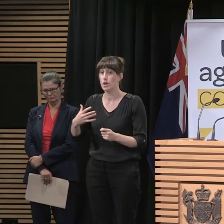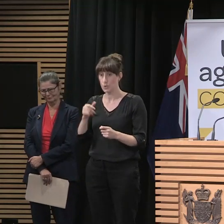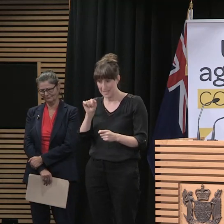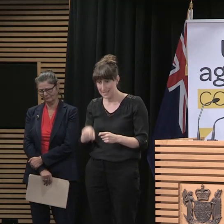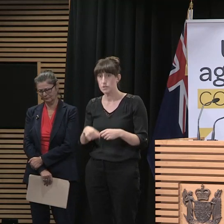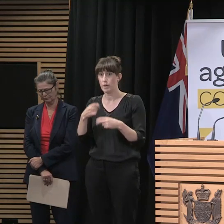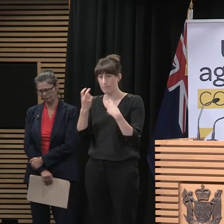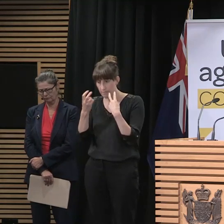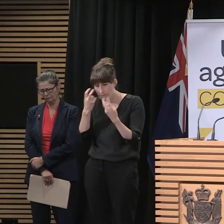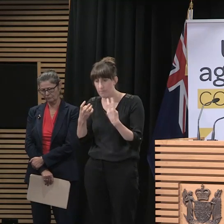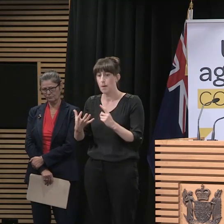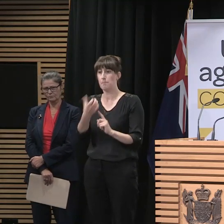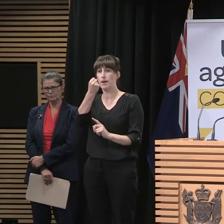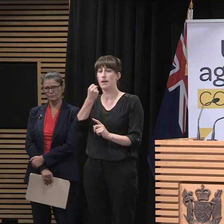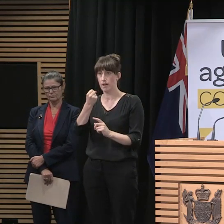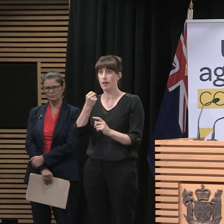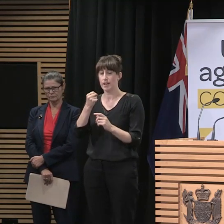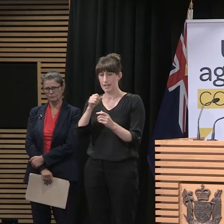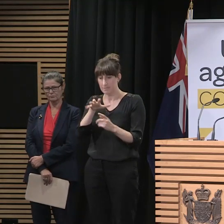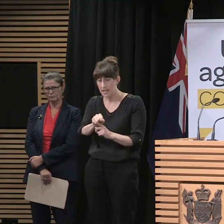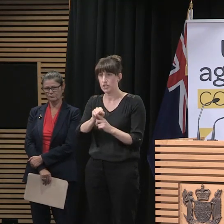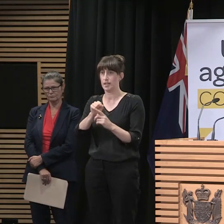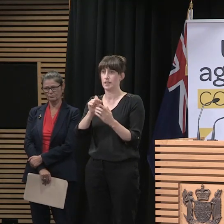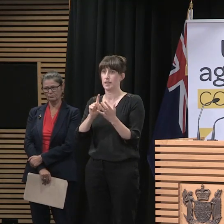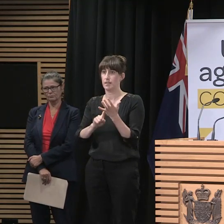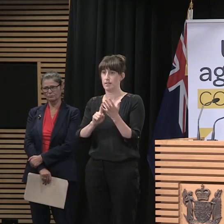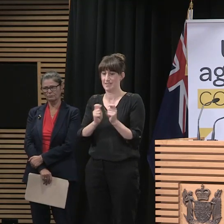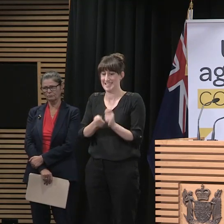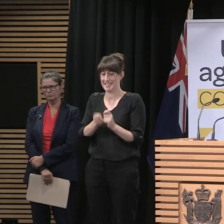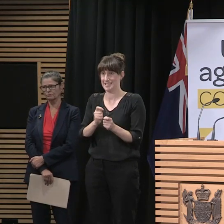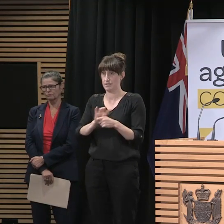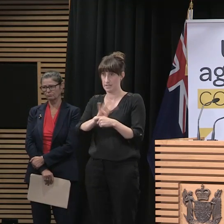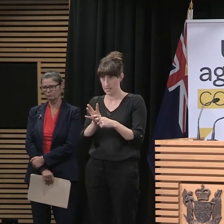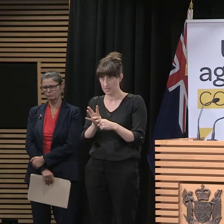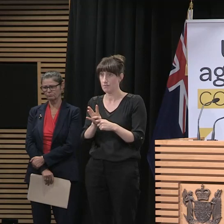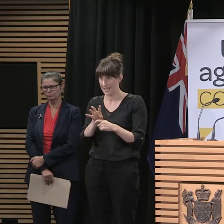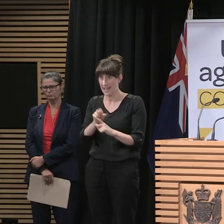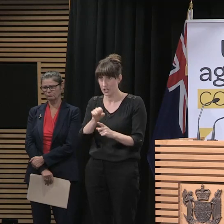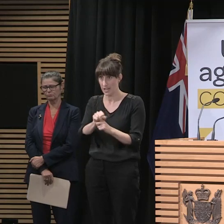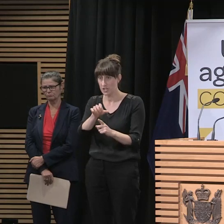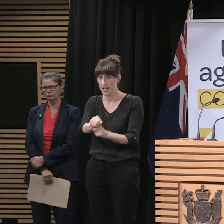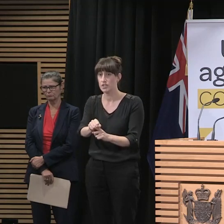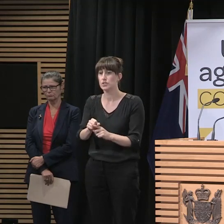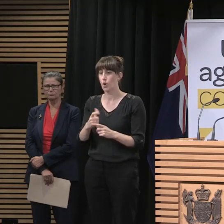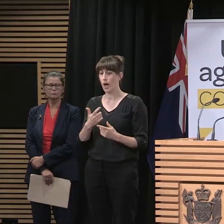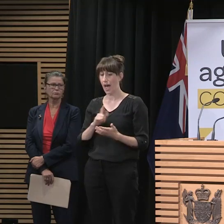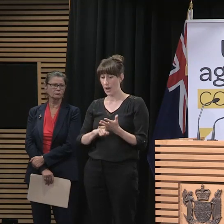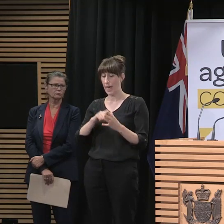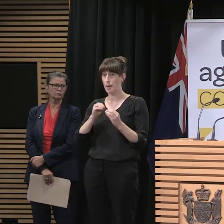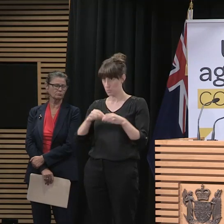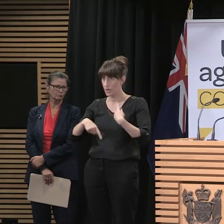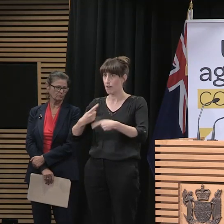cases, and that's what we want to do. We continue to increase our laboratory capacity, again to ensure that all people who need testing are